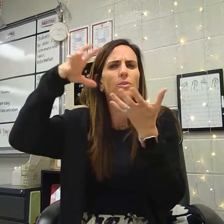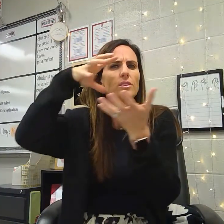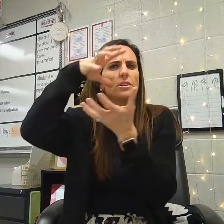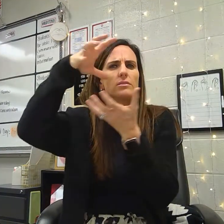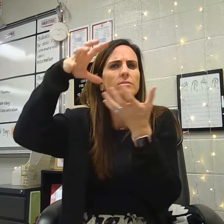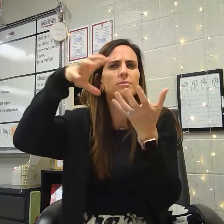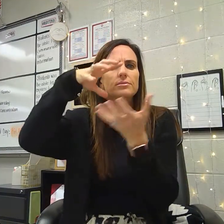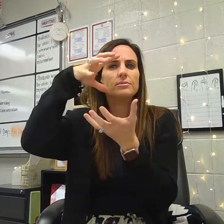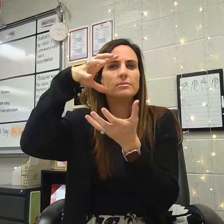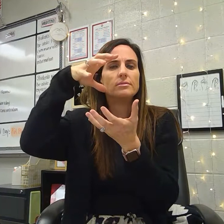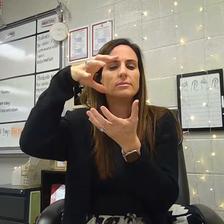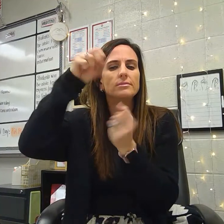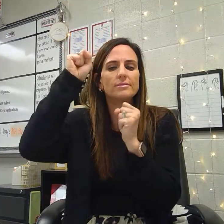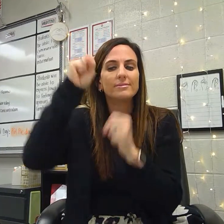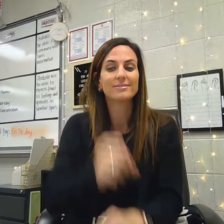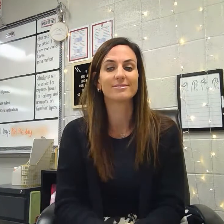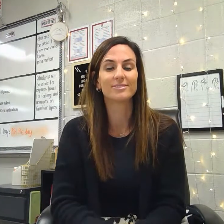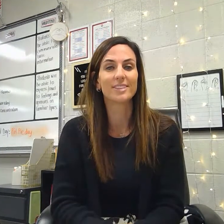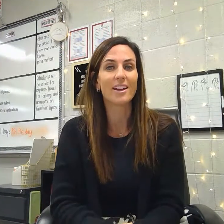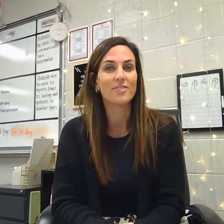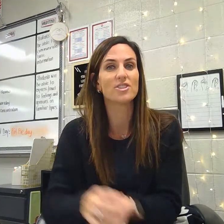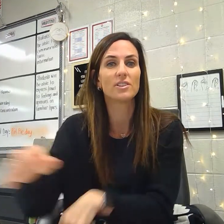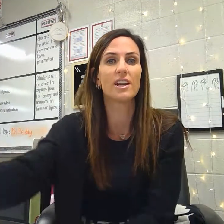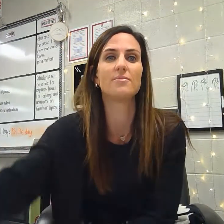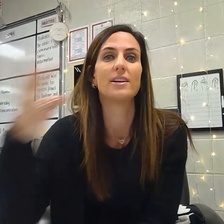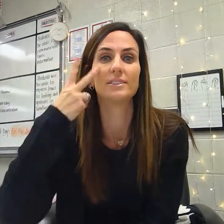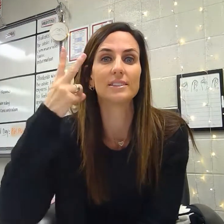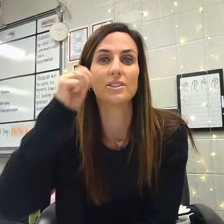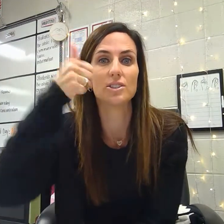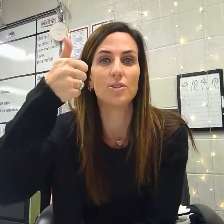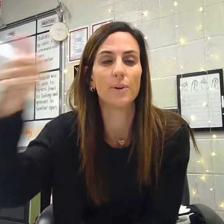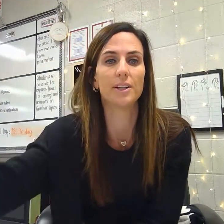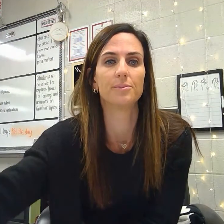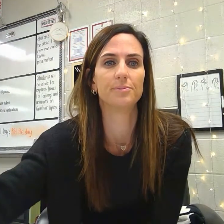confused. Okay, finished for today. See you tomorrow.